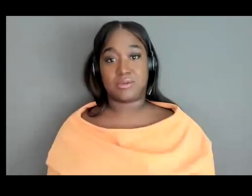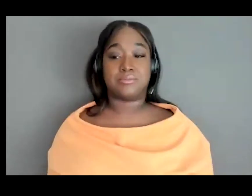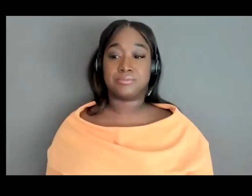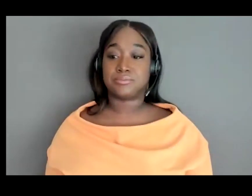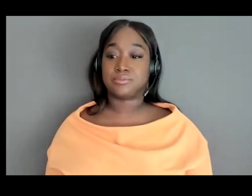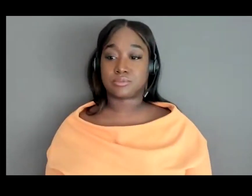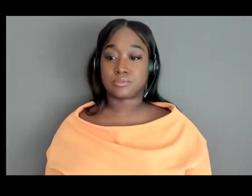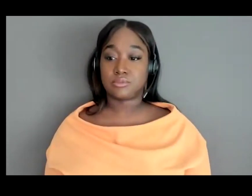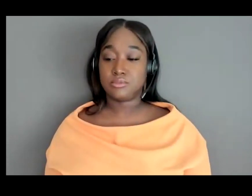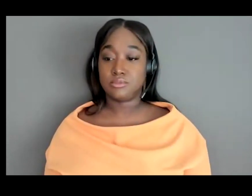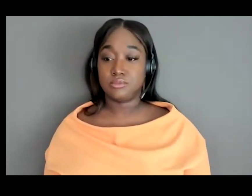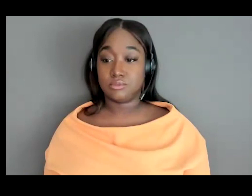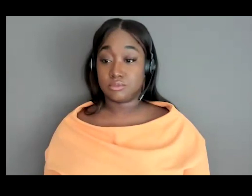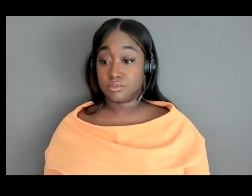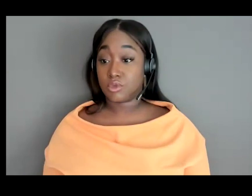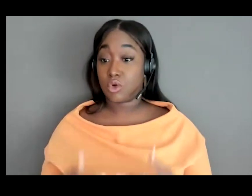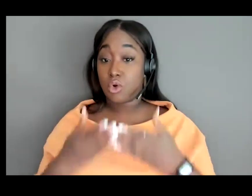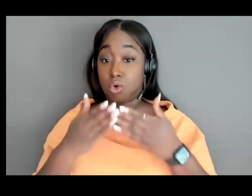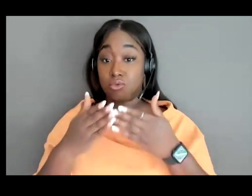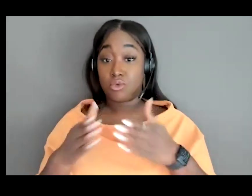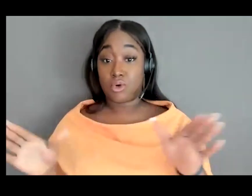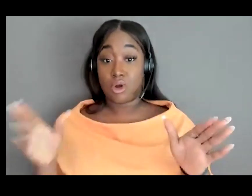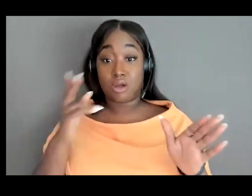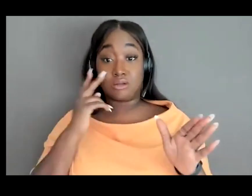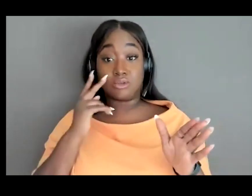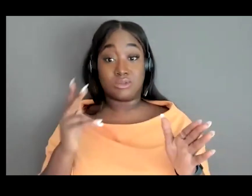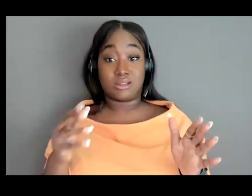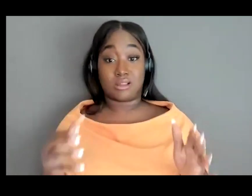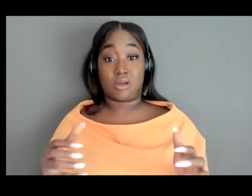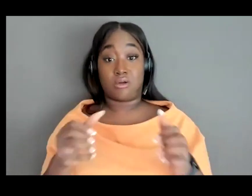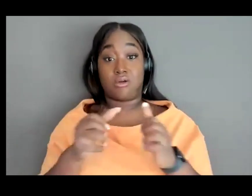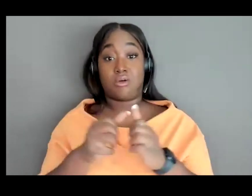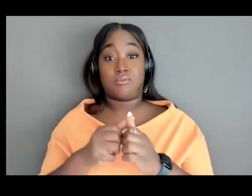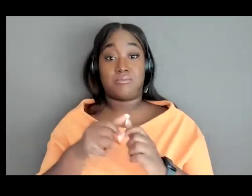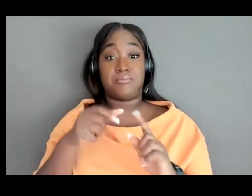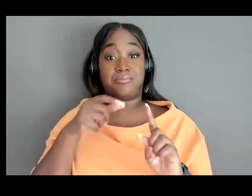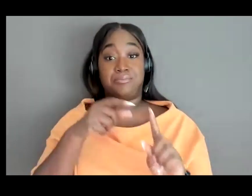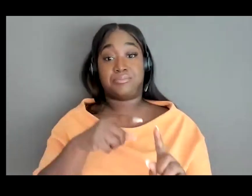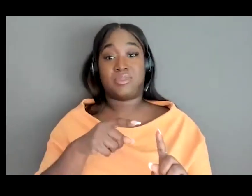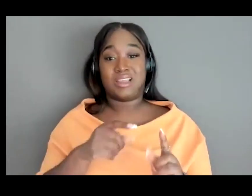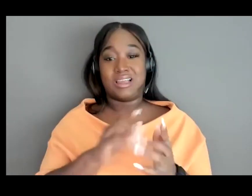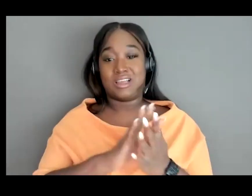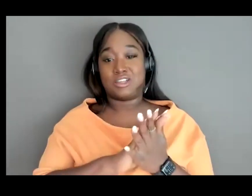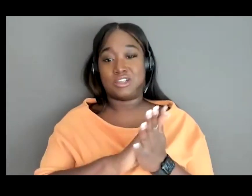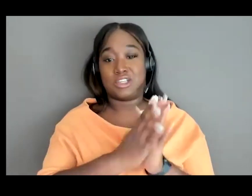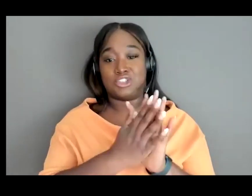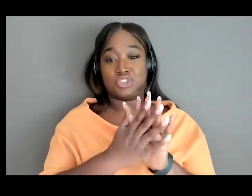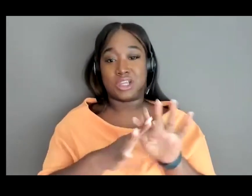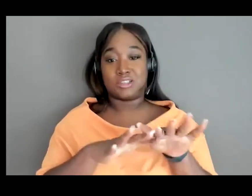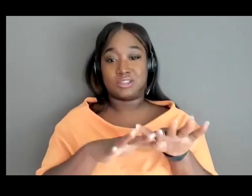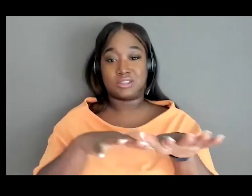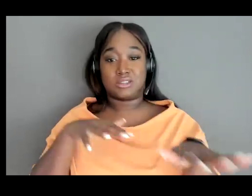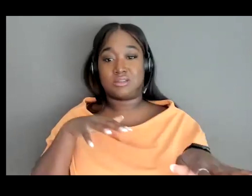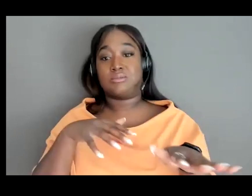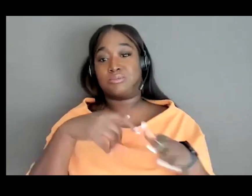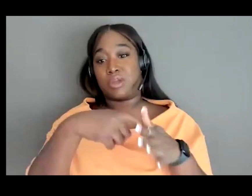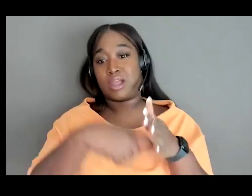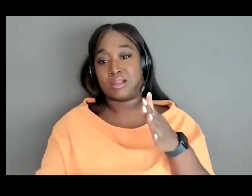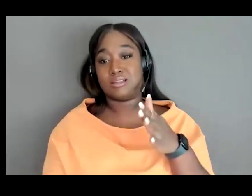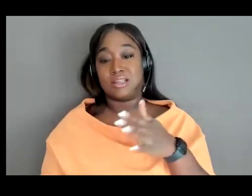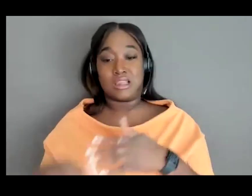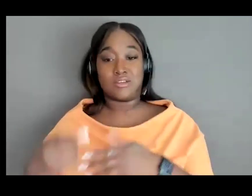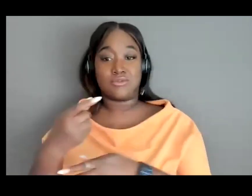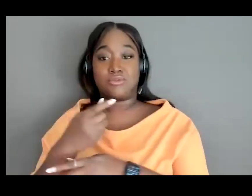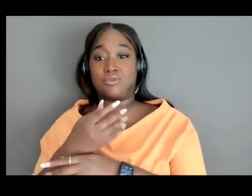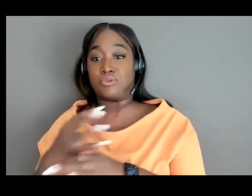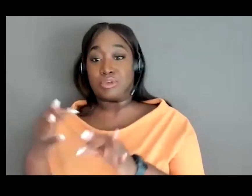And we see that overall, the combination of congestion pricing and free buses, access still does go